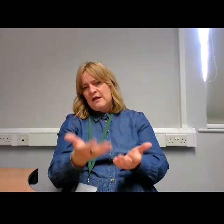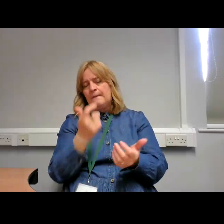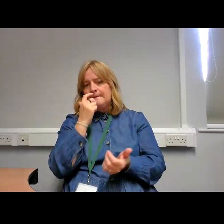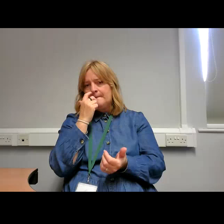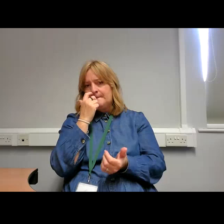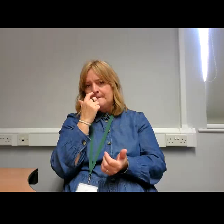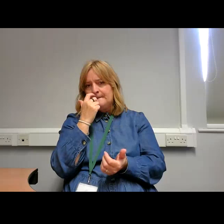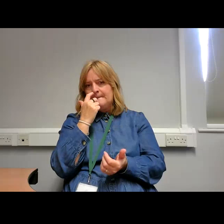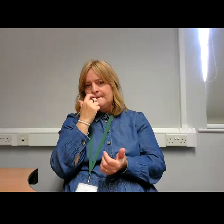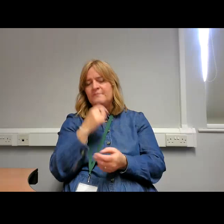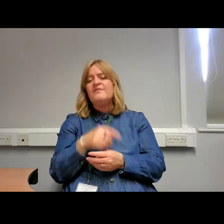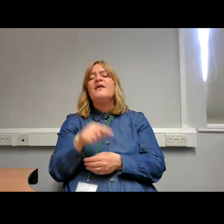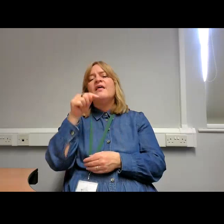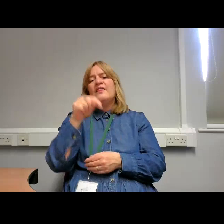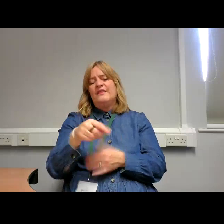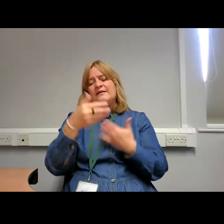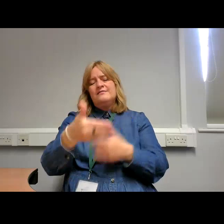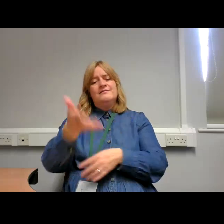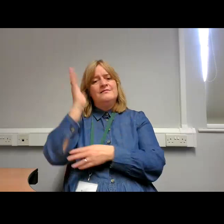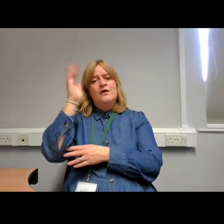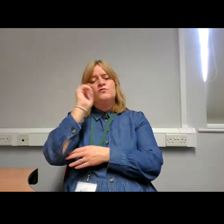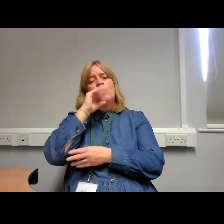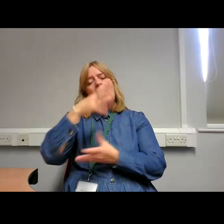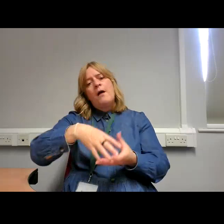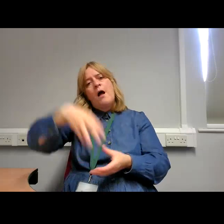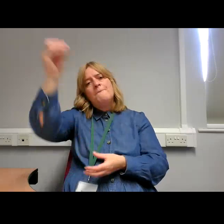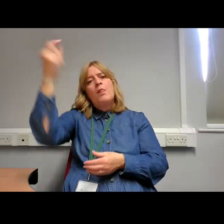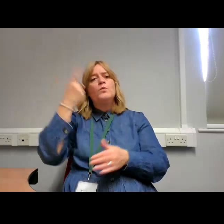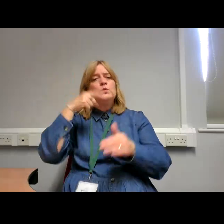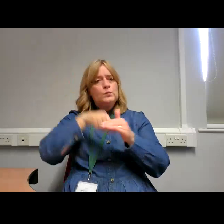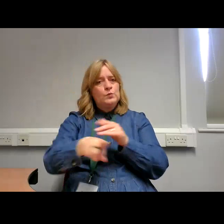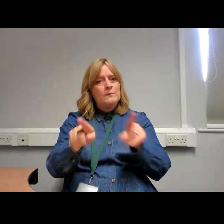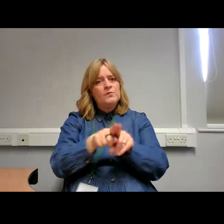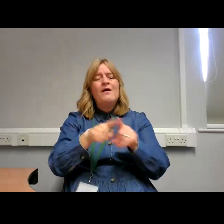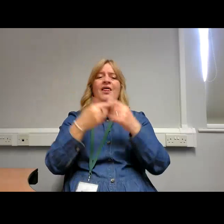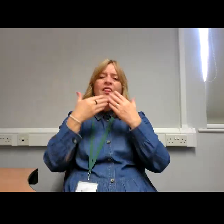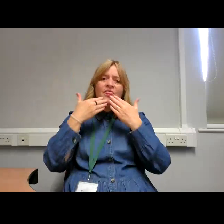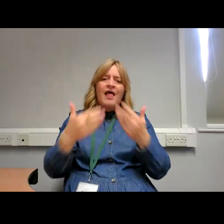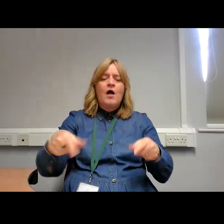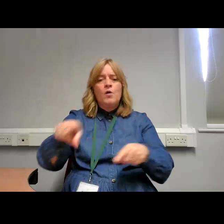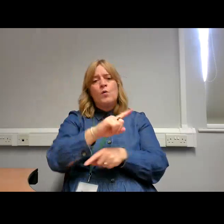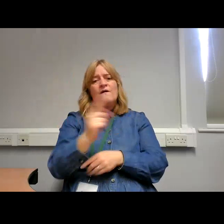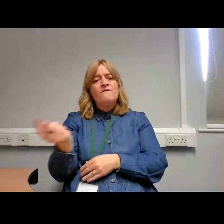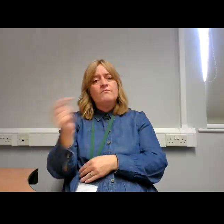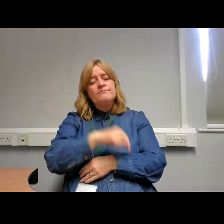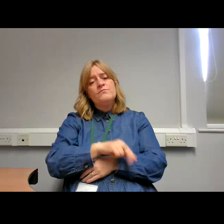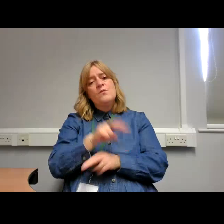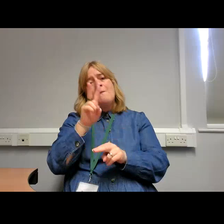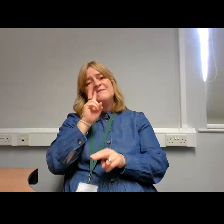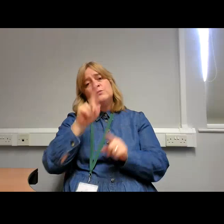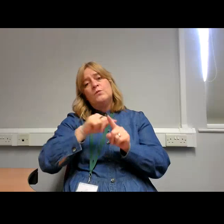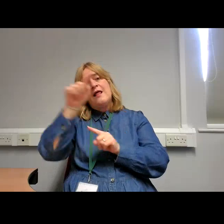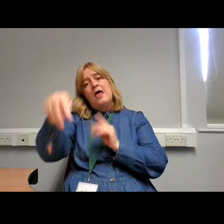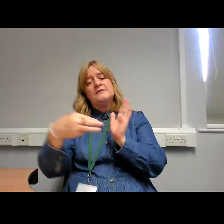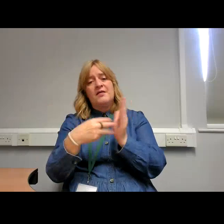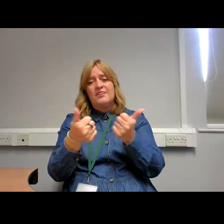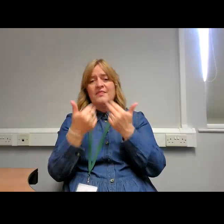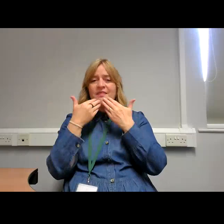session also gets uploaded to YouTube. So thank you very much for attending, and hopefully we'll see you next month. Thank you.